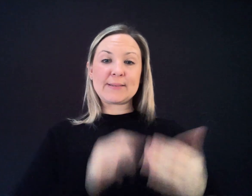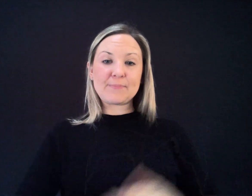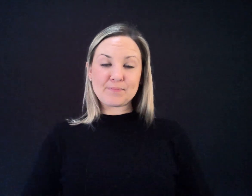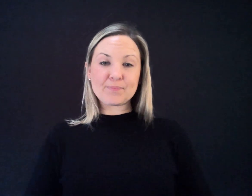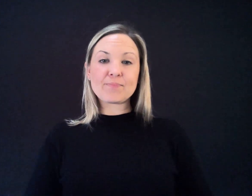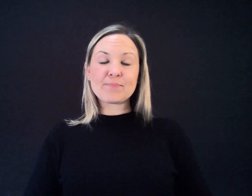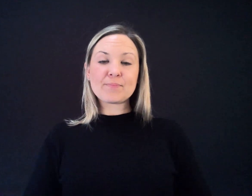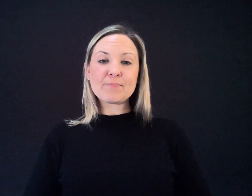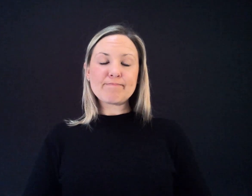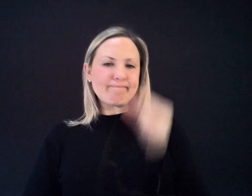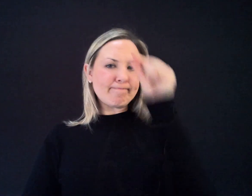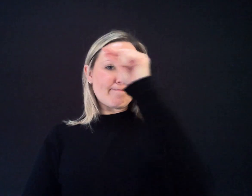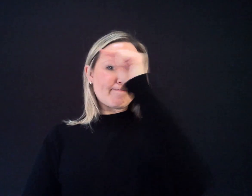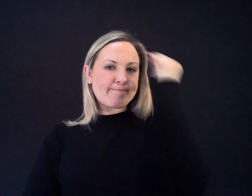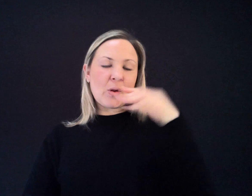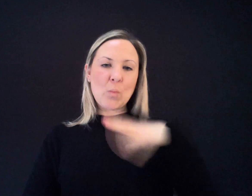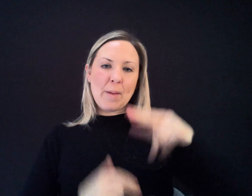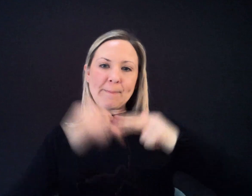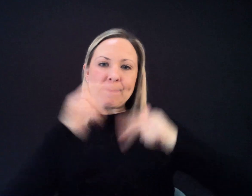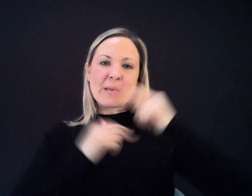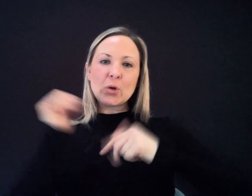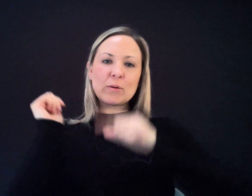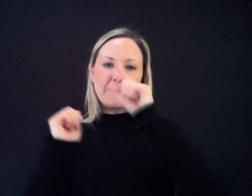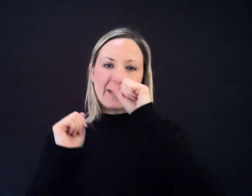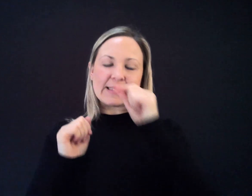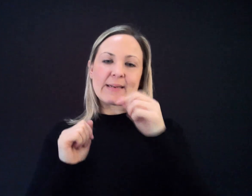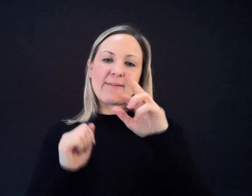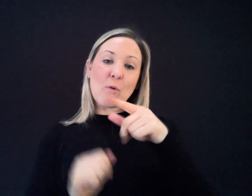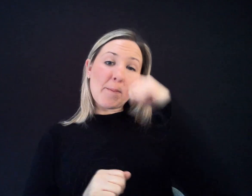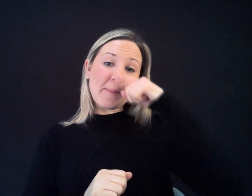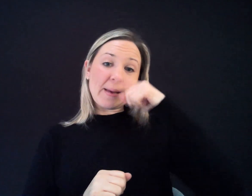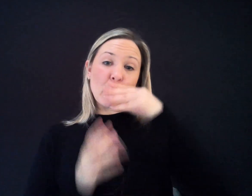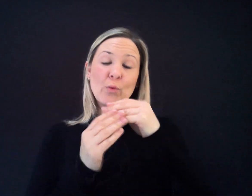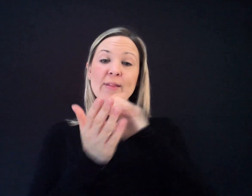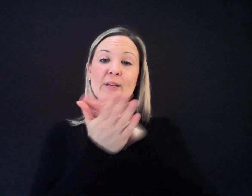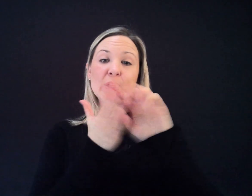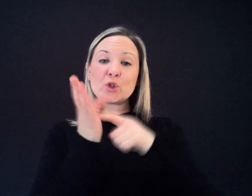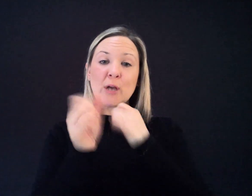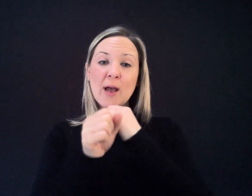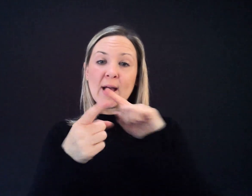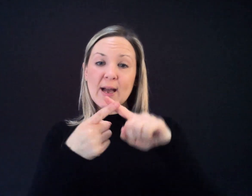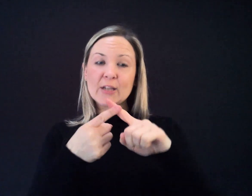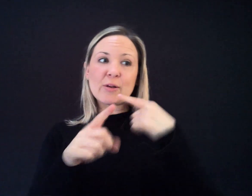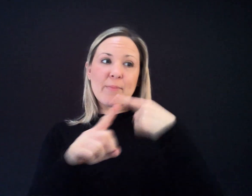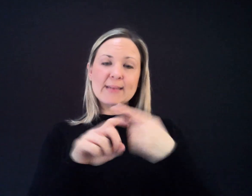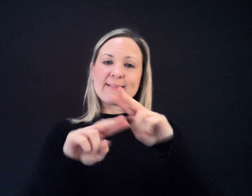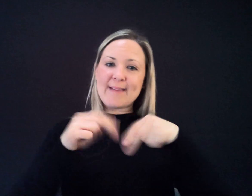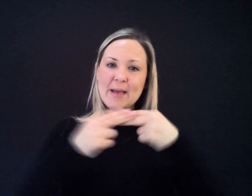The purpose is to build capacity in people with charge syndromes and their family and carers. 2, achieve